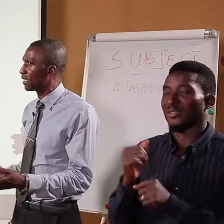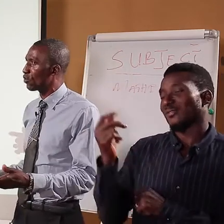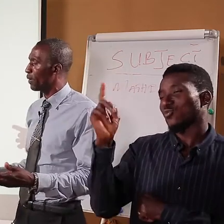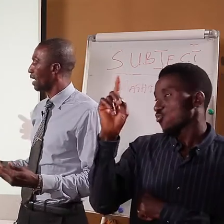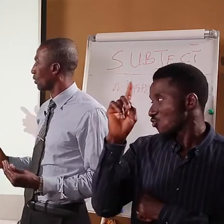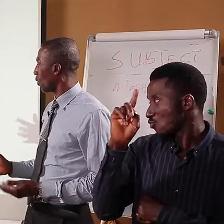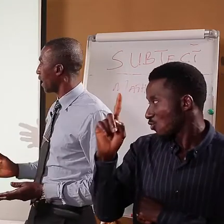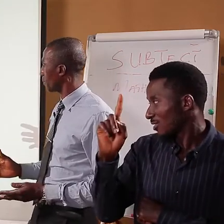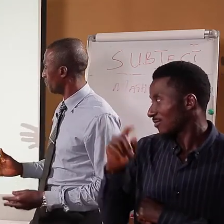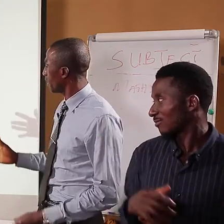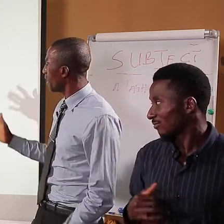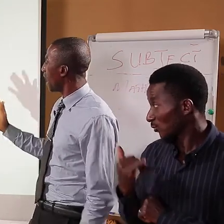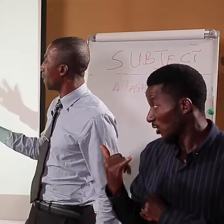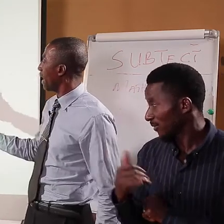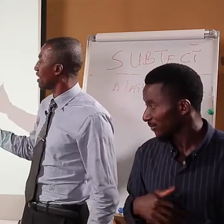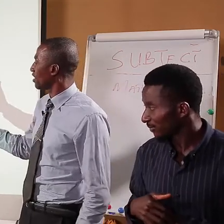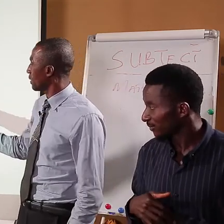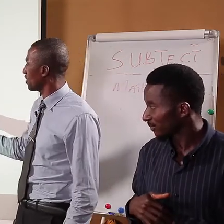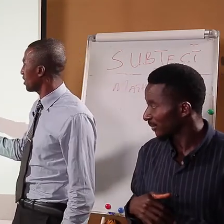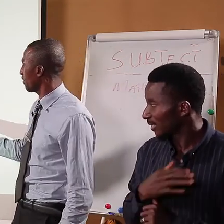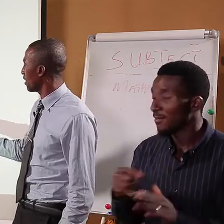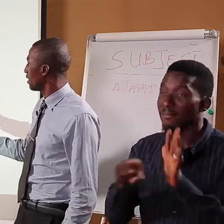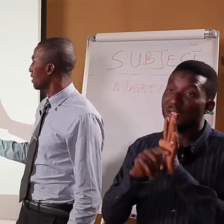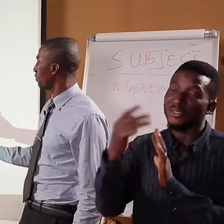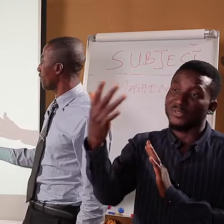by 19, you'll be left with y. And minus